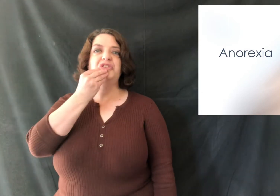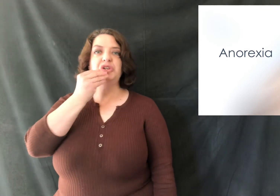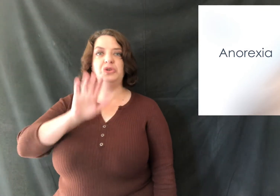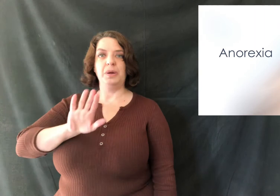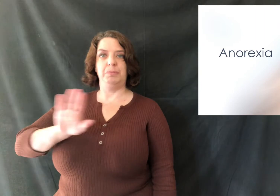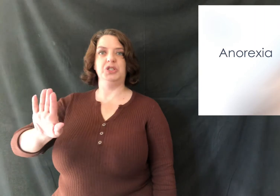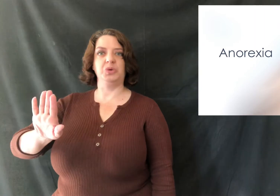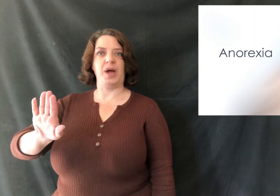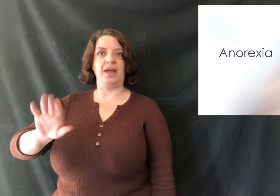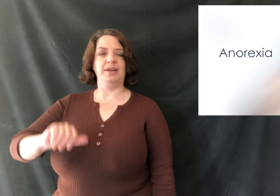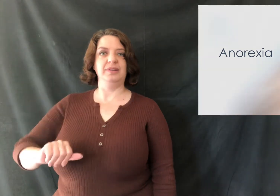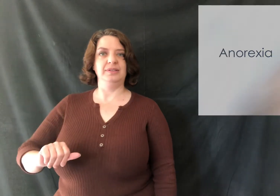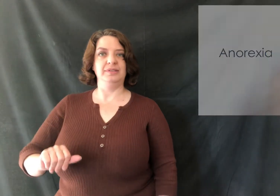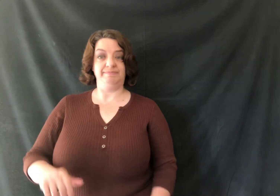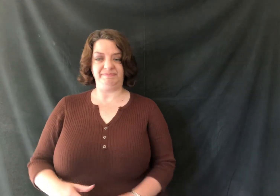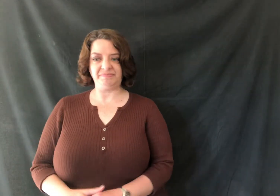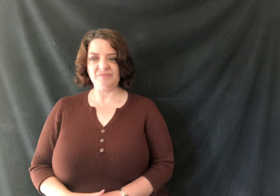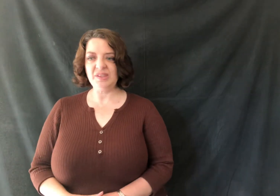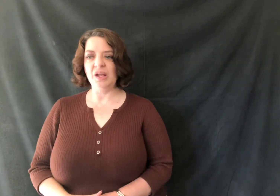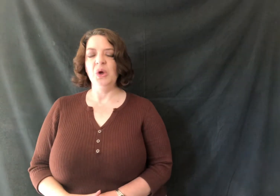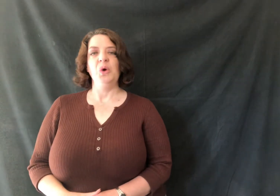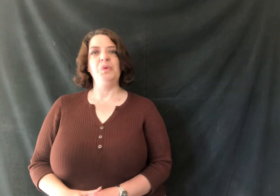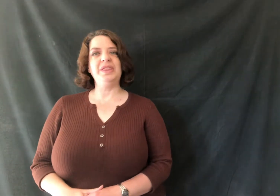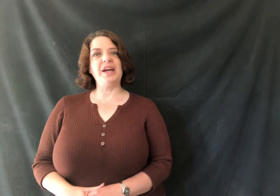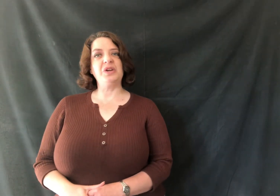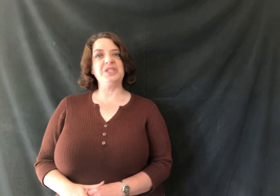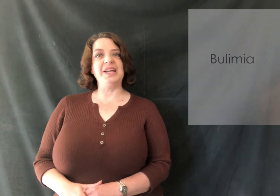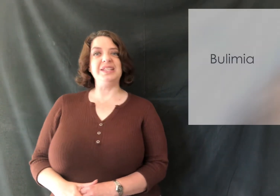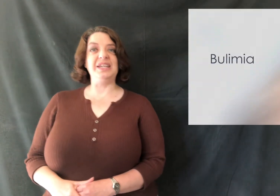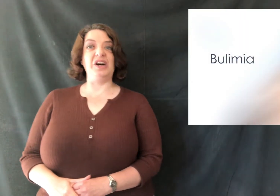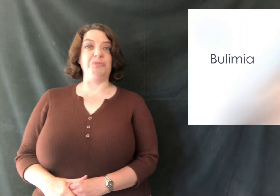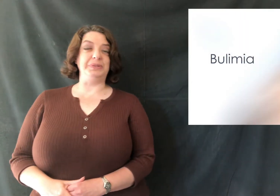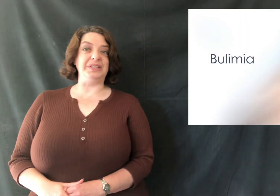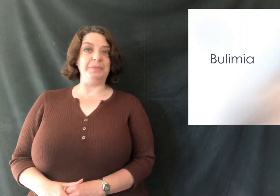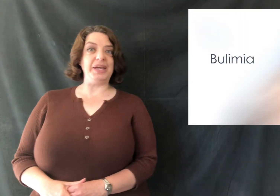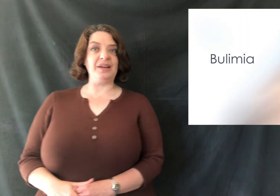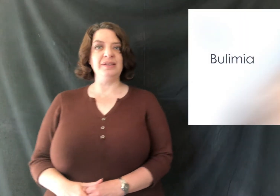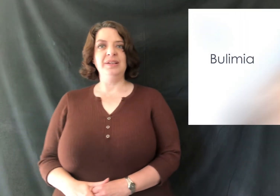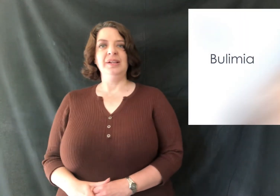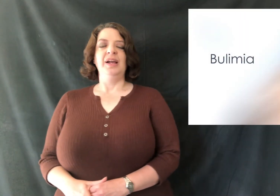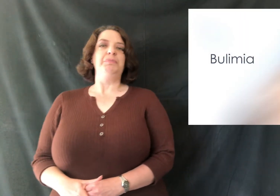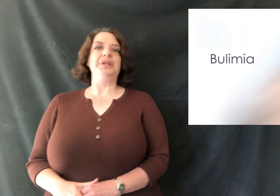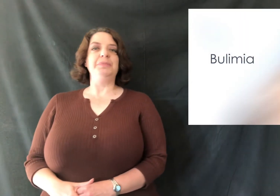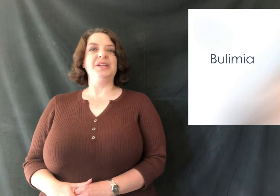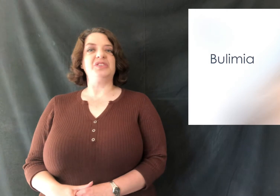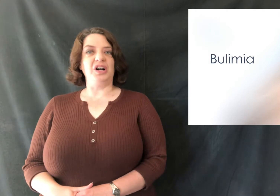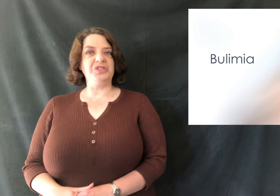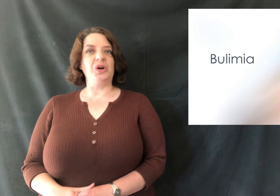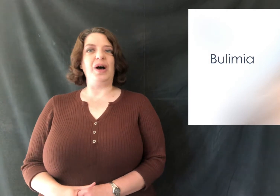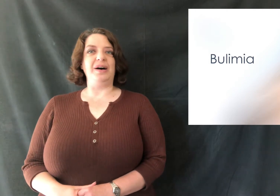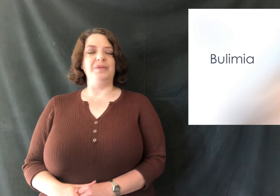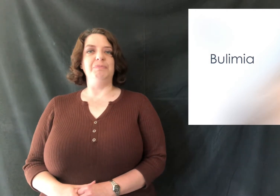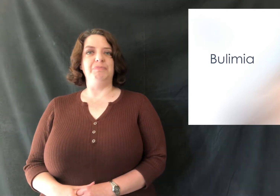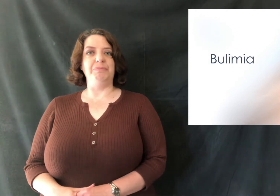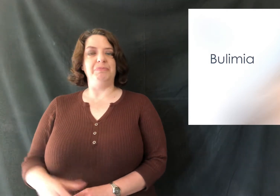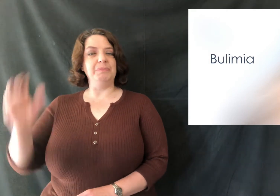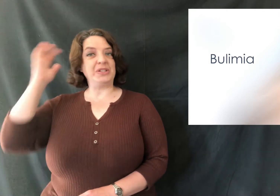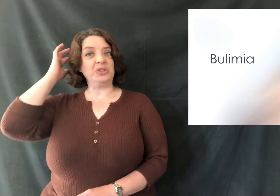Food, push away. With that goes the idea of bulimia. Bulimia is also a mental